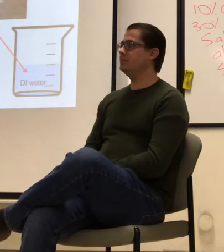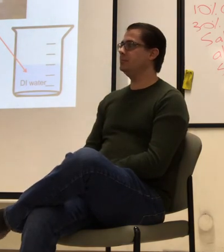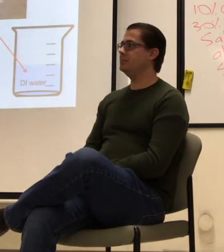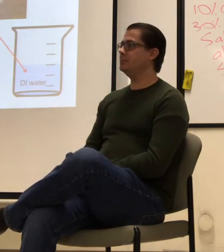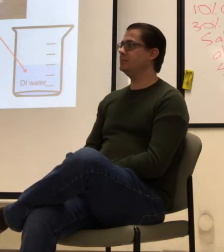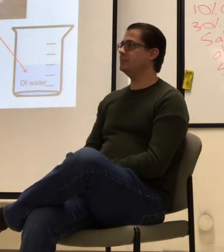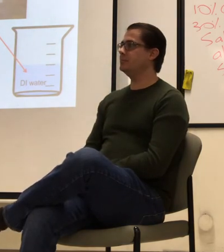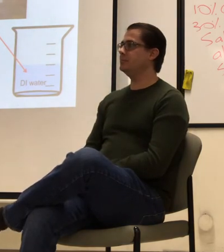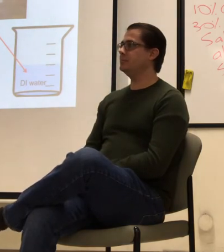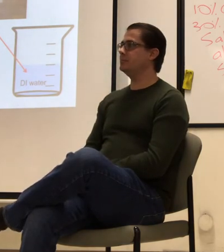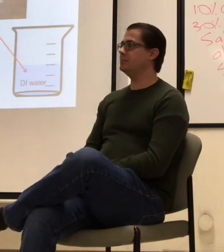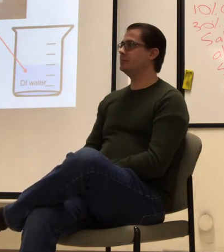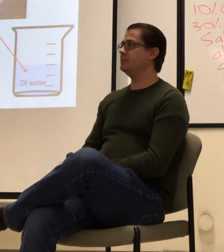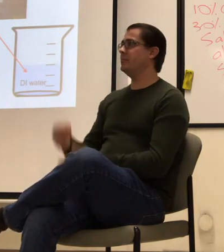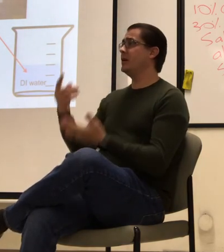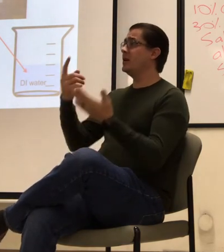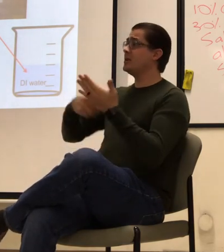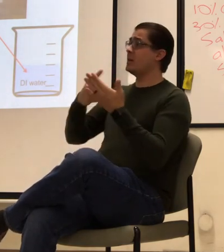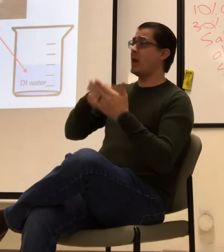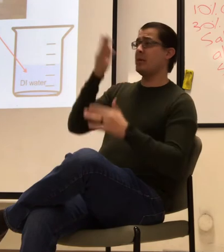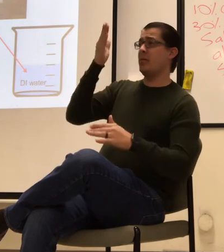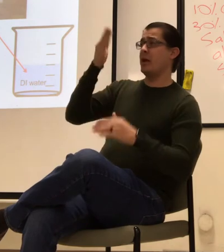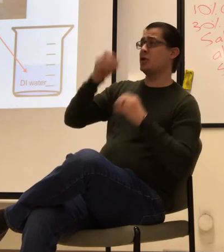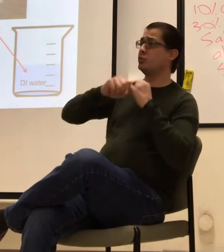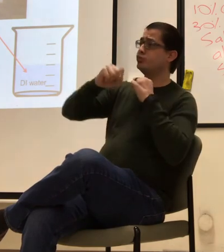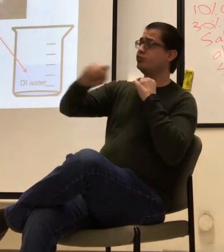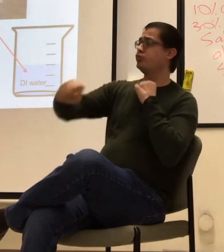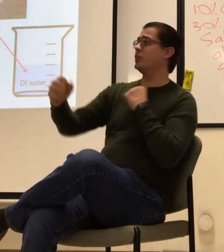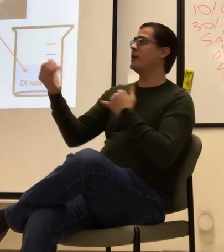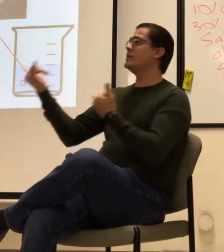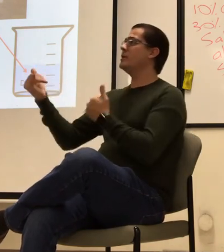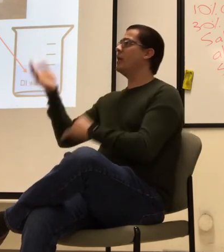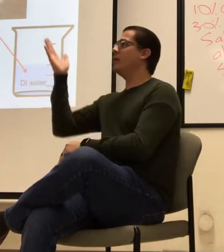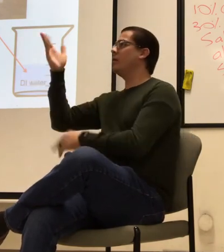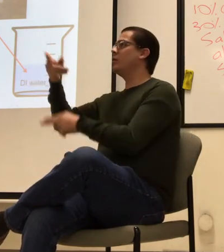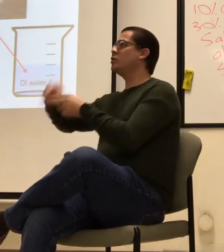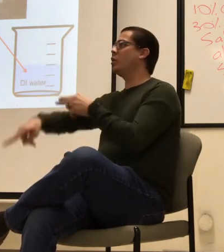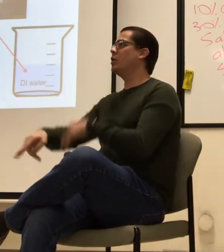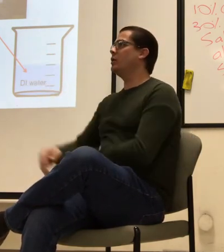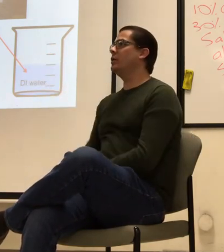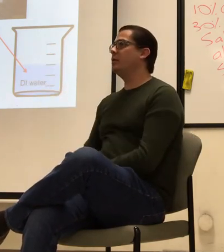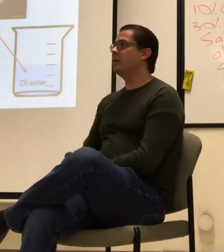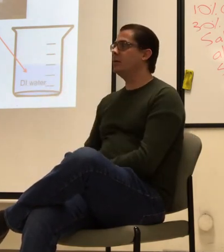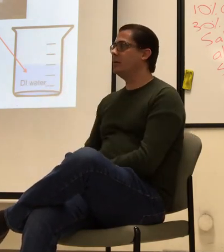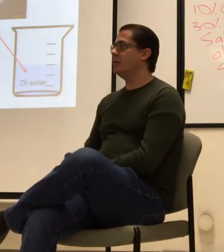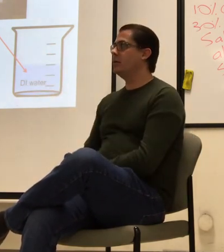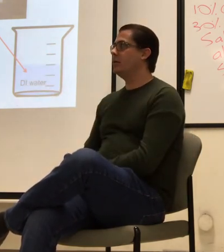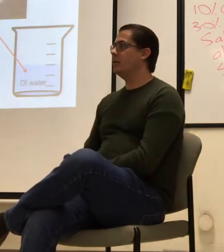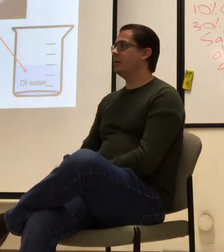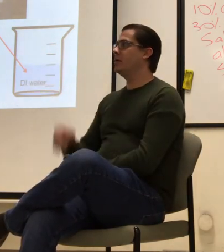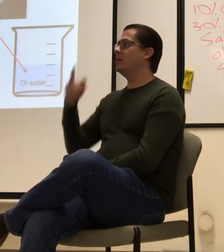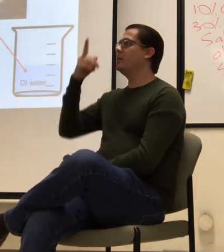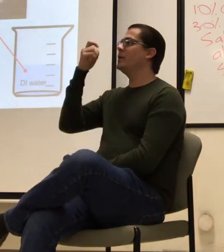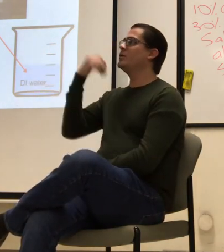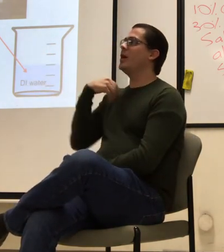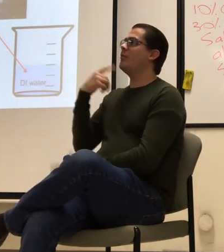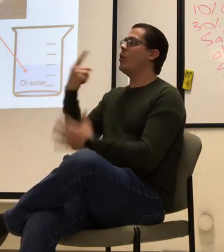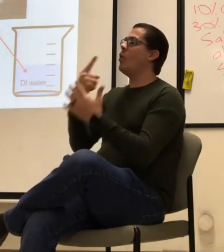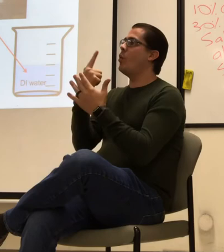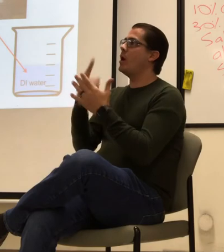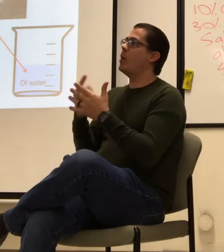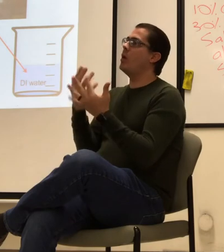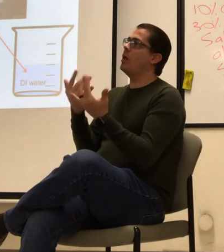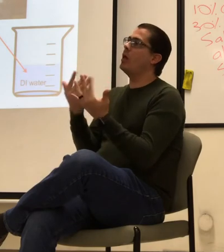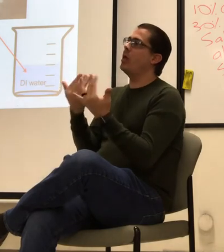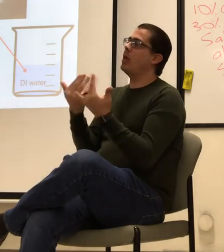Sometimes I lecture a little longer. Sometimes I lecture a little shorter. And today's one of those days. Because you got a 1 hour incubation. I have to respect